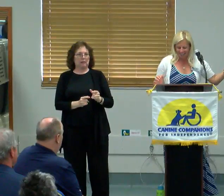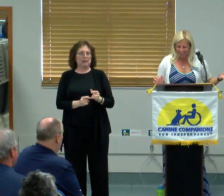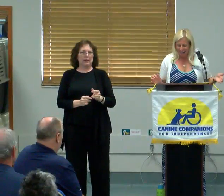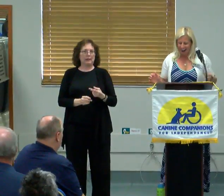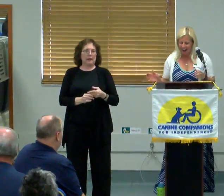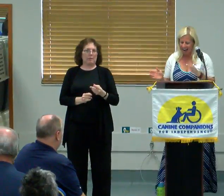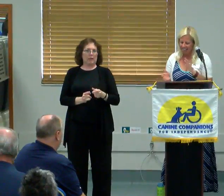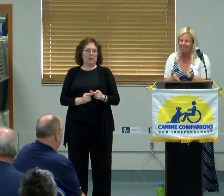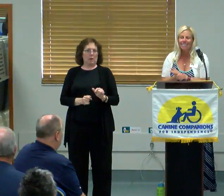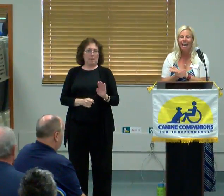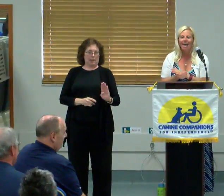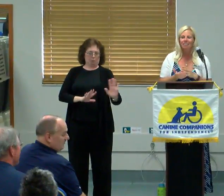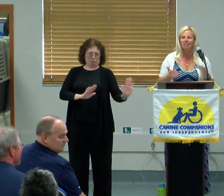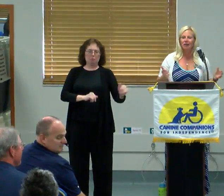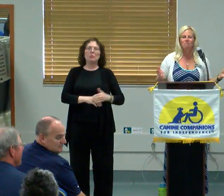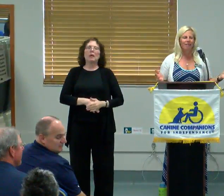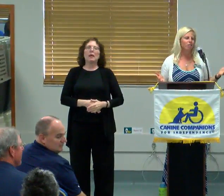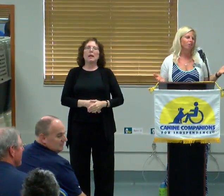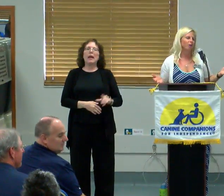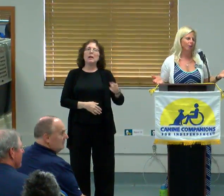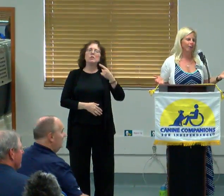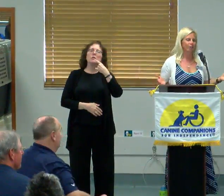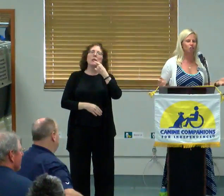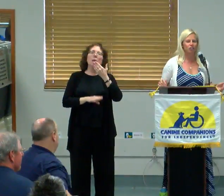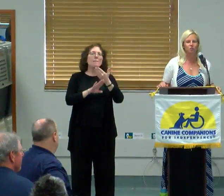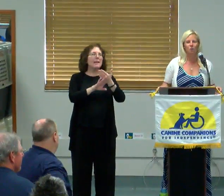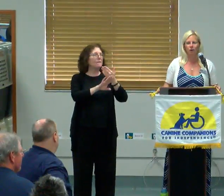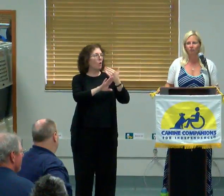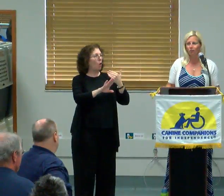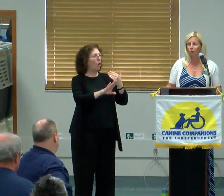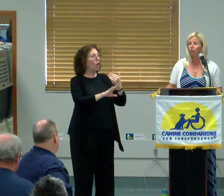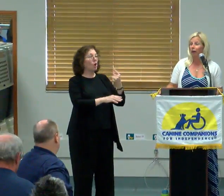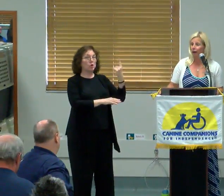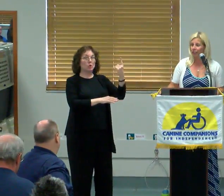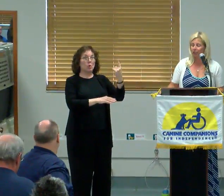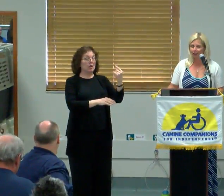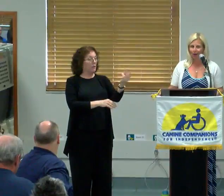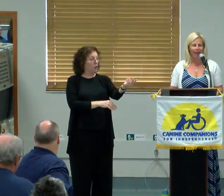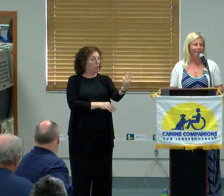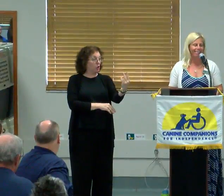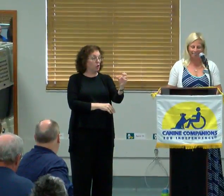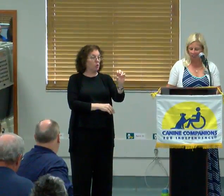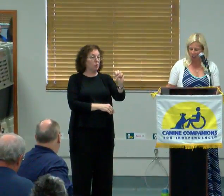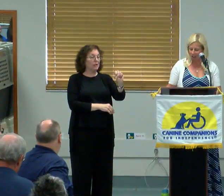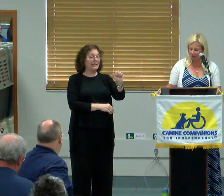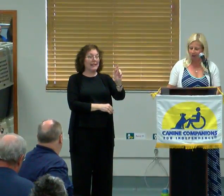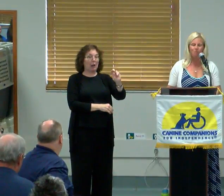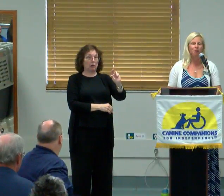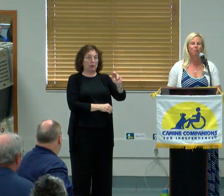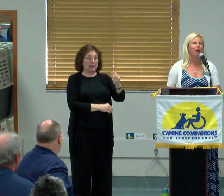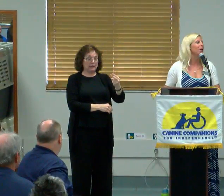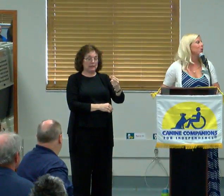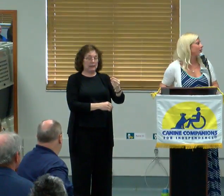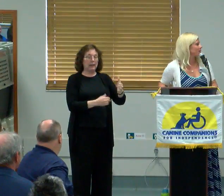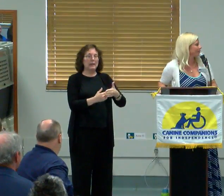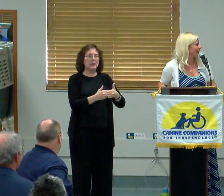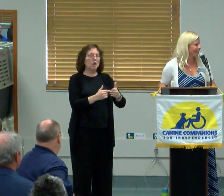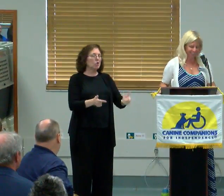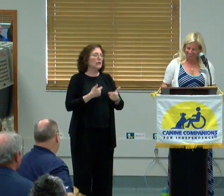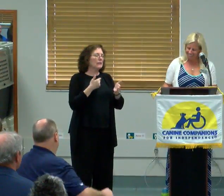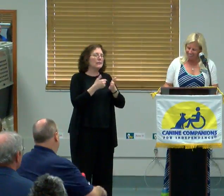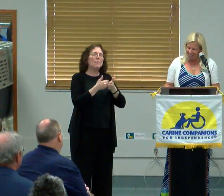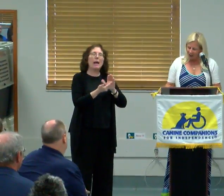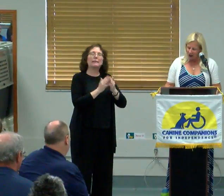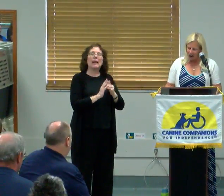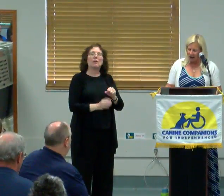Oh. All right. As Sarah mentioned earlier, she is one of two Sarahs in our class, and she's from nearby